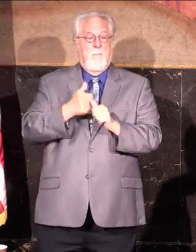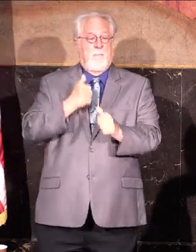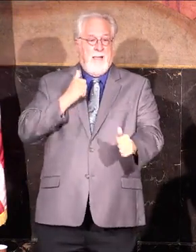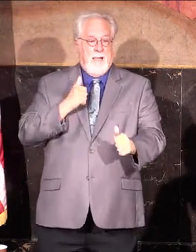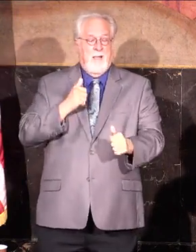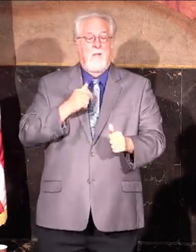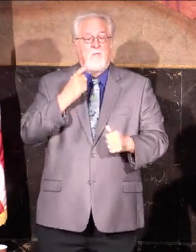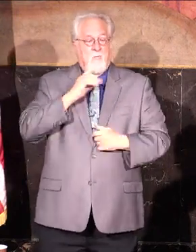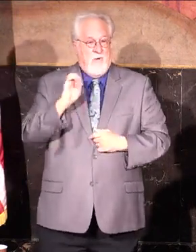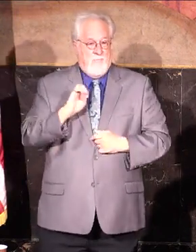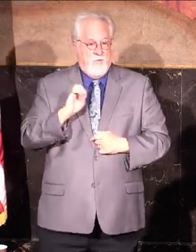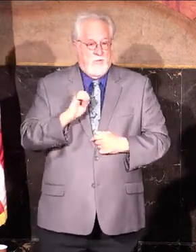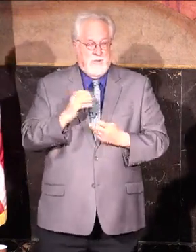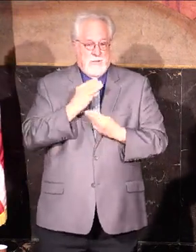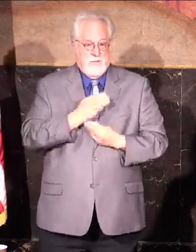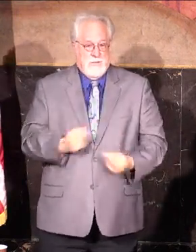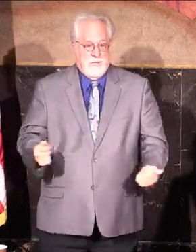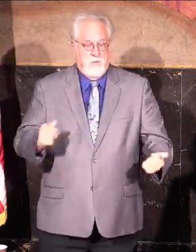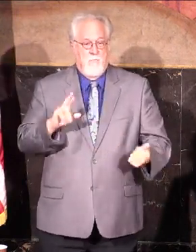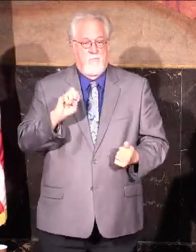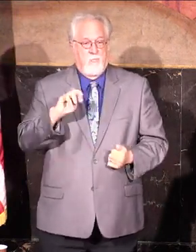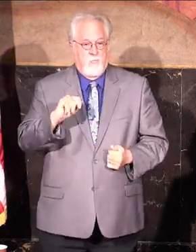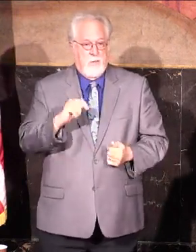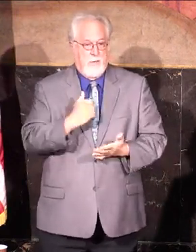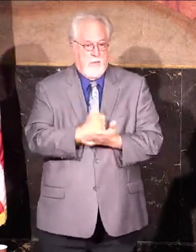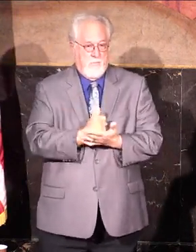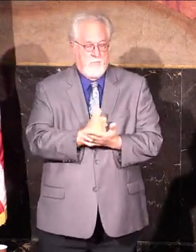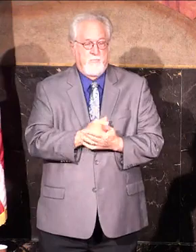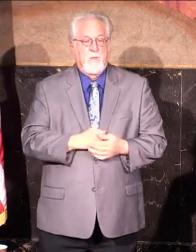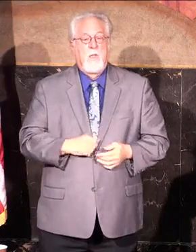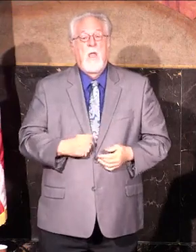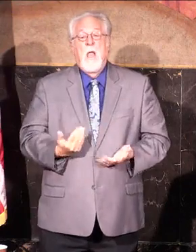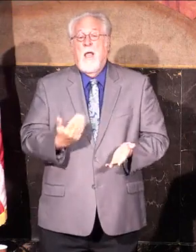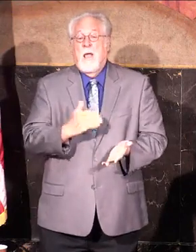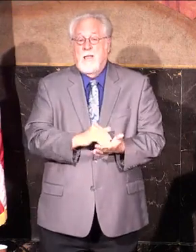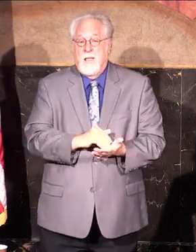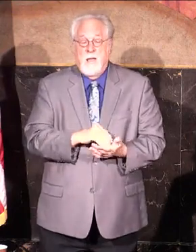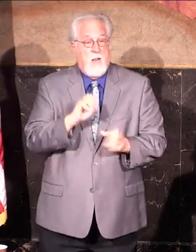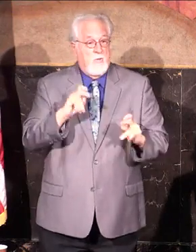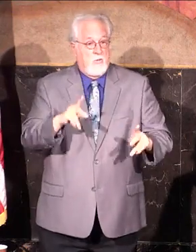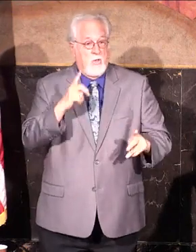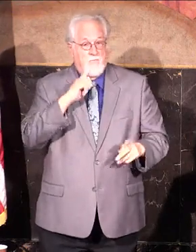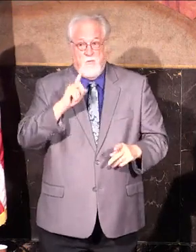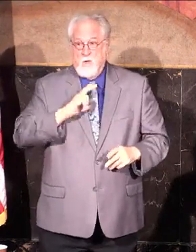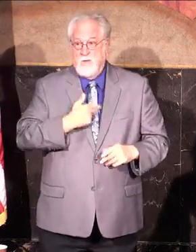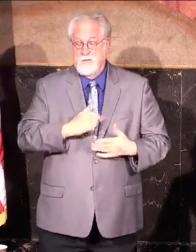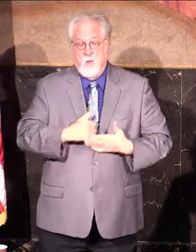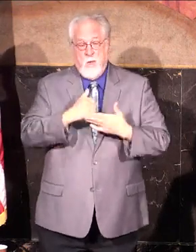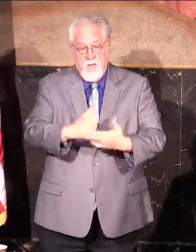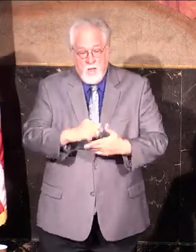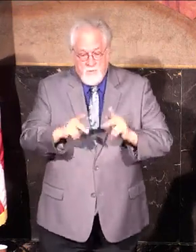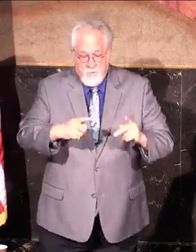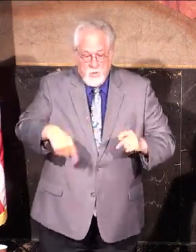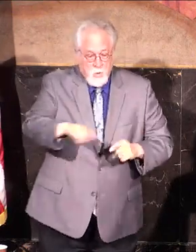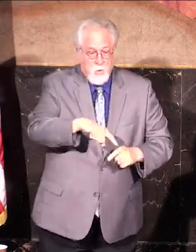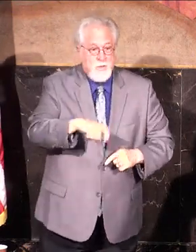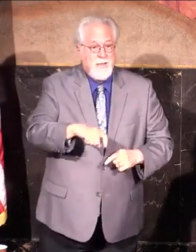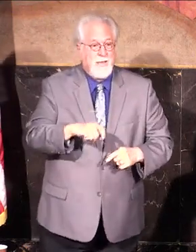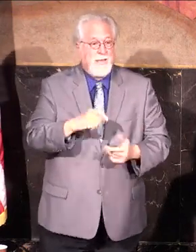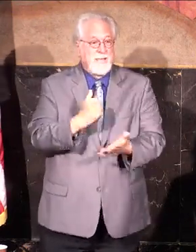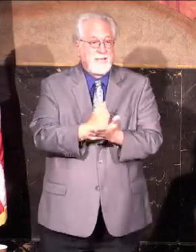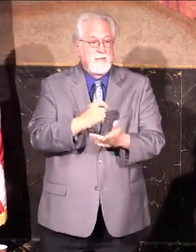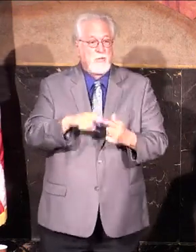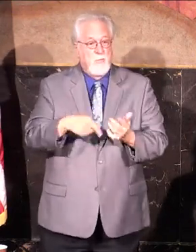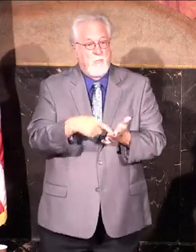additional emergency solution grant dollars are made available to the program. Again, this is an opportunity for us to help those individuals who need assistance paying their